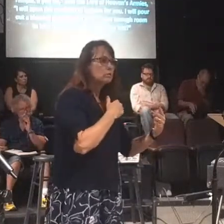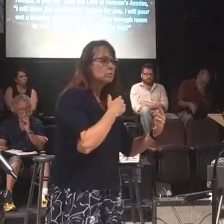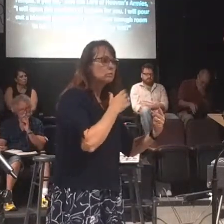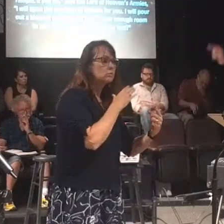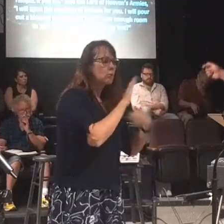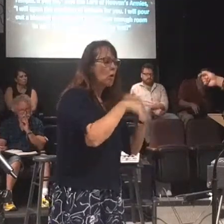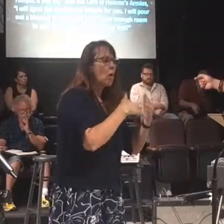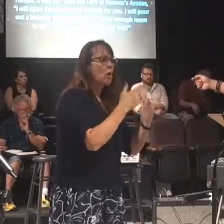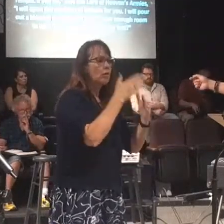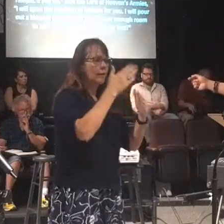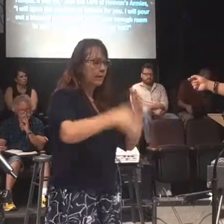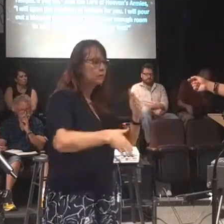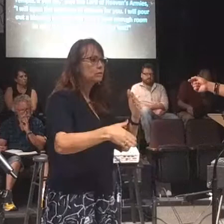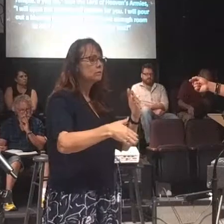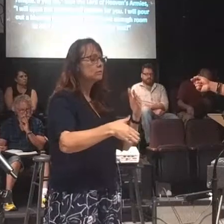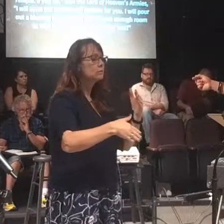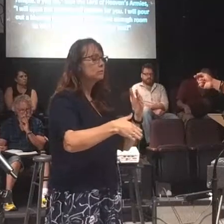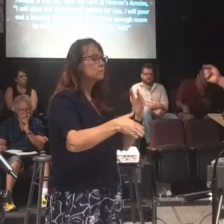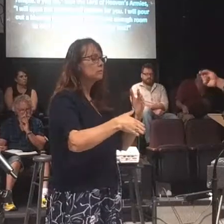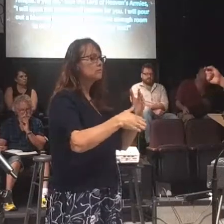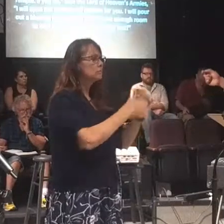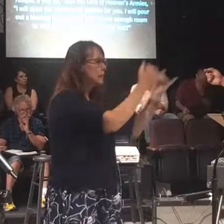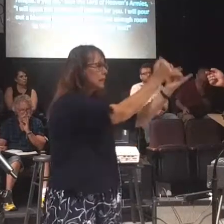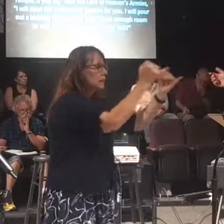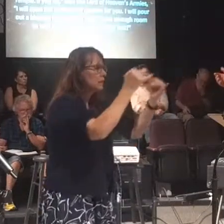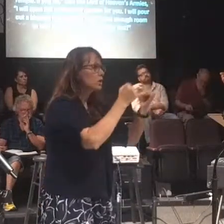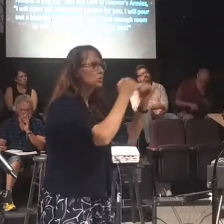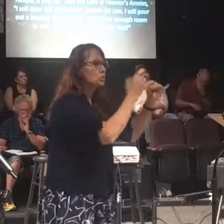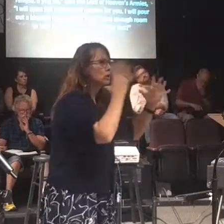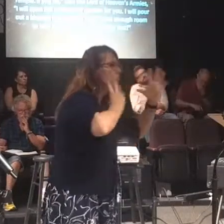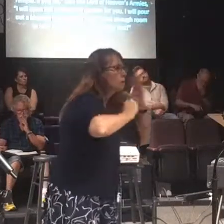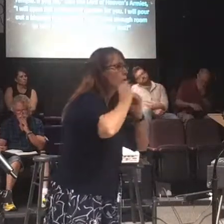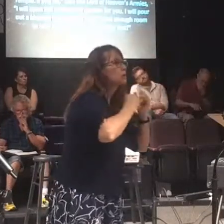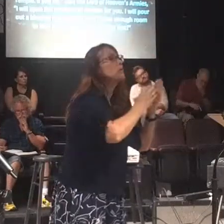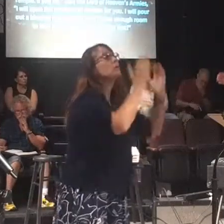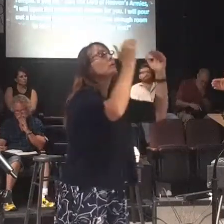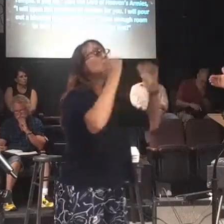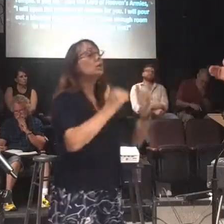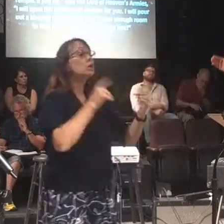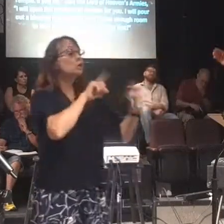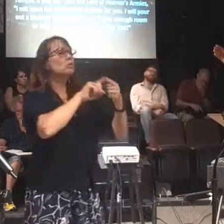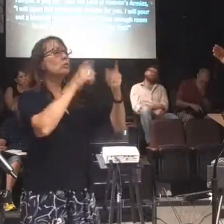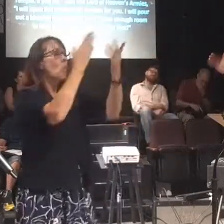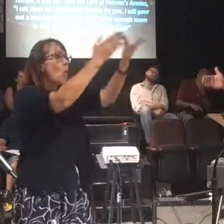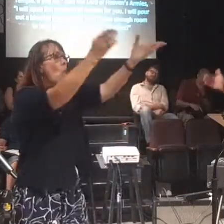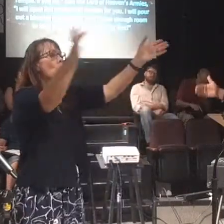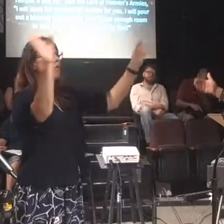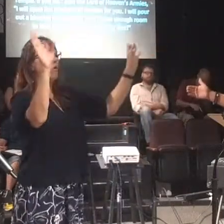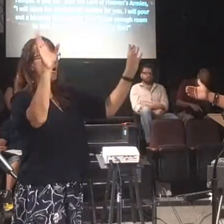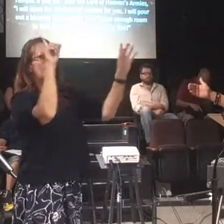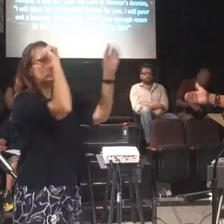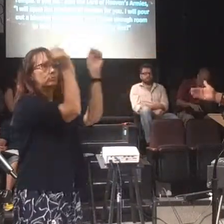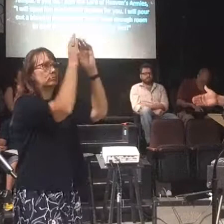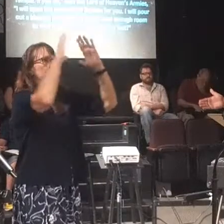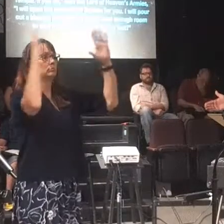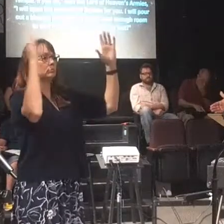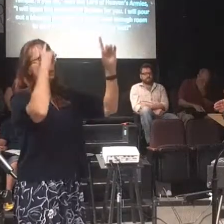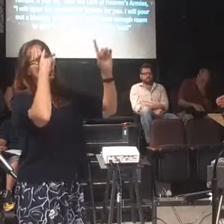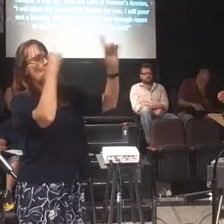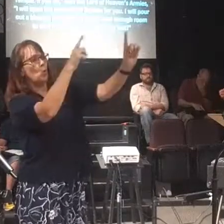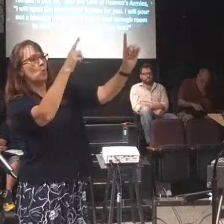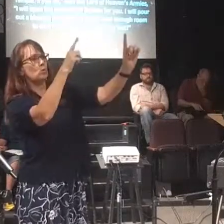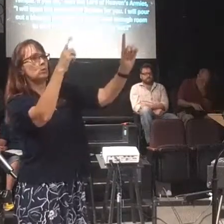to the arch of the universe, which is the coming of the Messiah. The moment where all things will be made